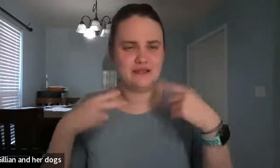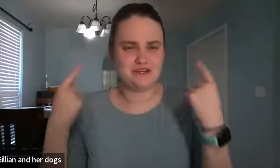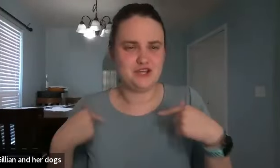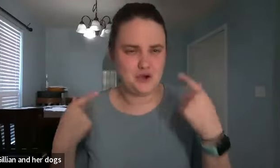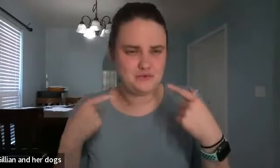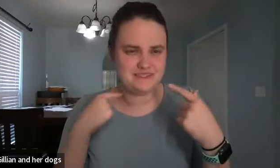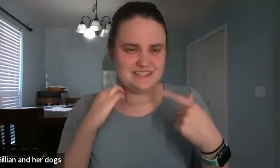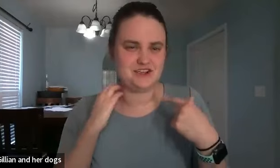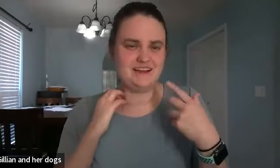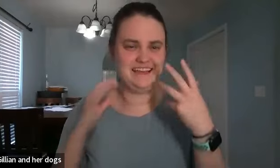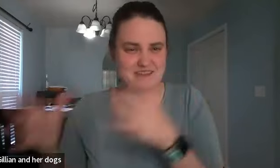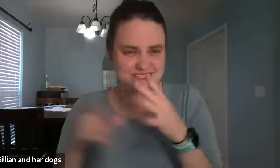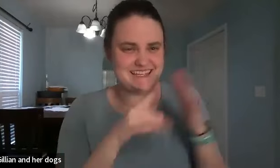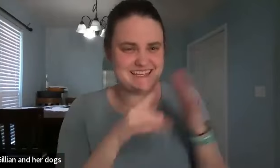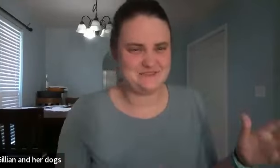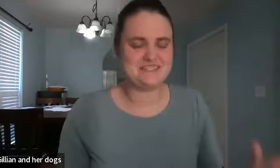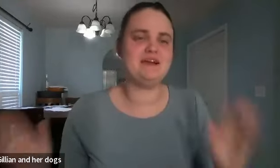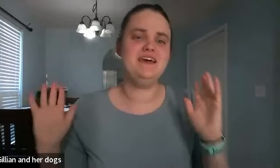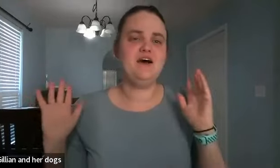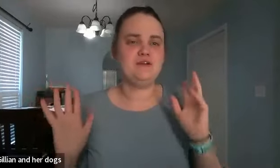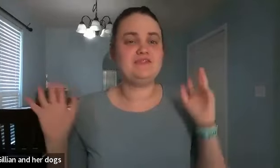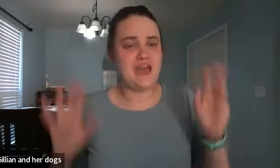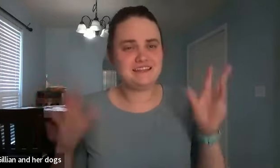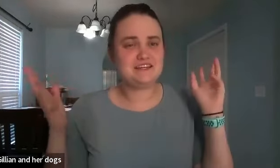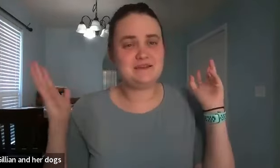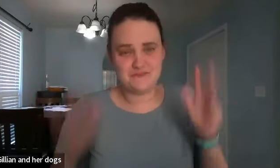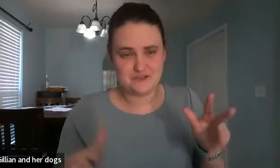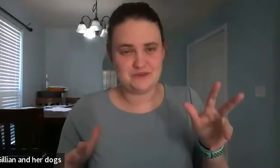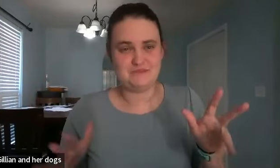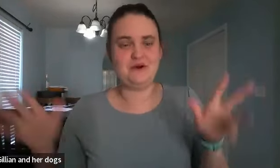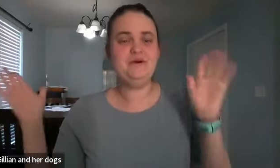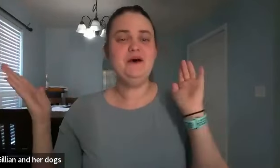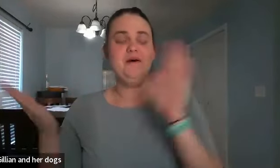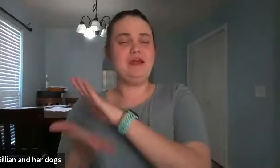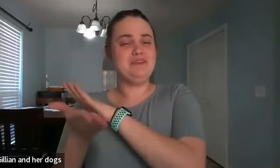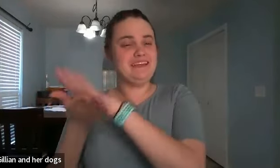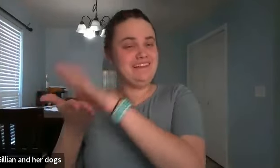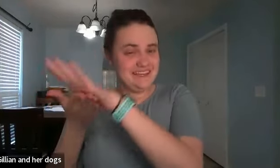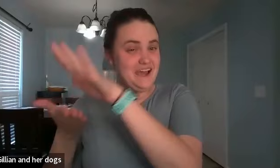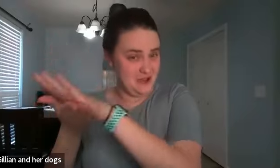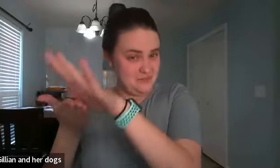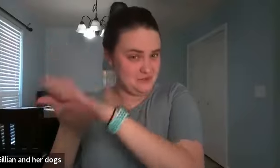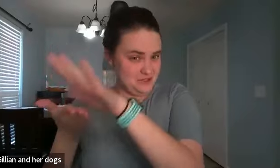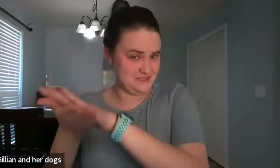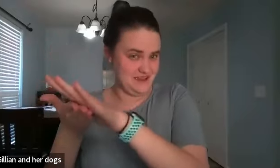my tones to try to like emphasize the difference. I'm like, okay, that's gonna confuse people when I mean like clean up the multiple